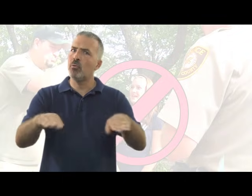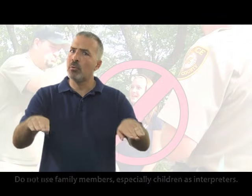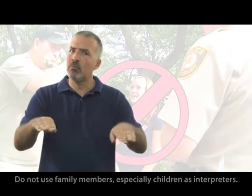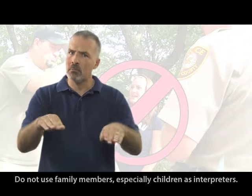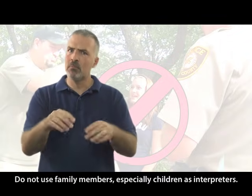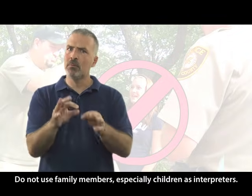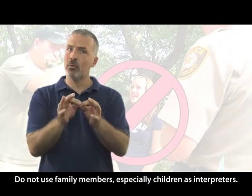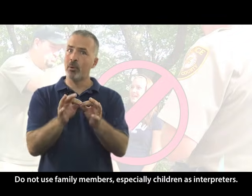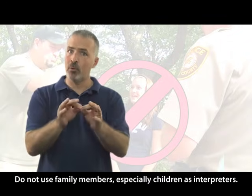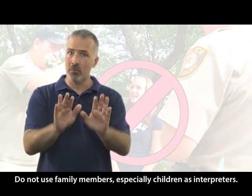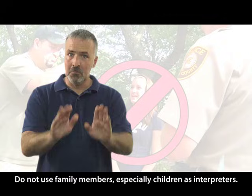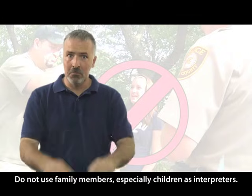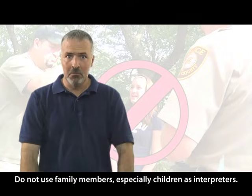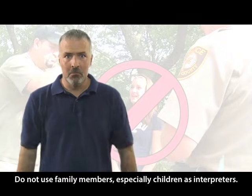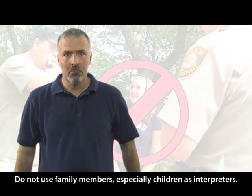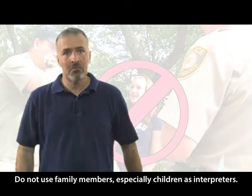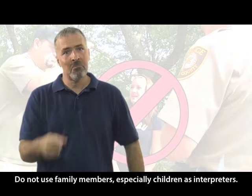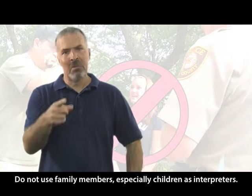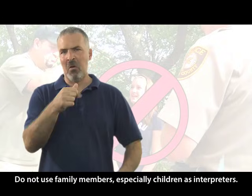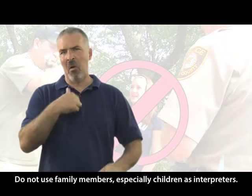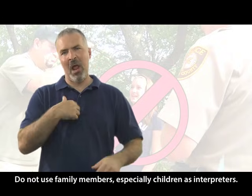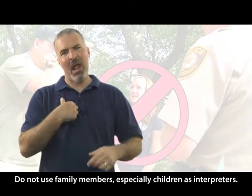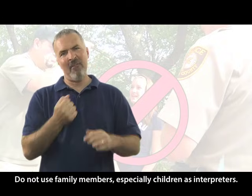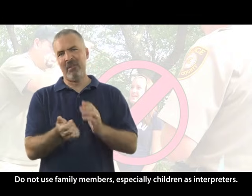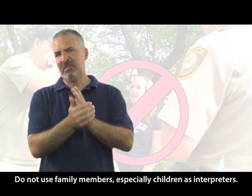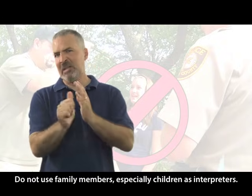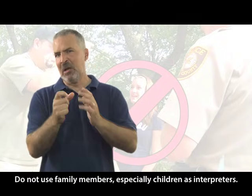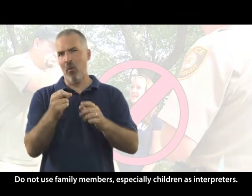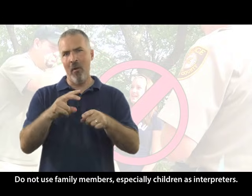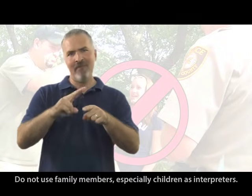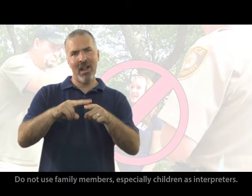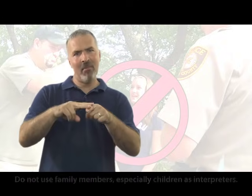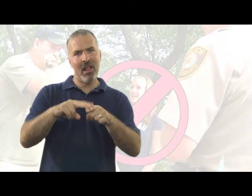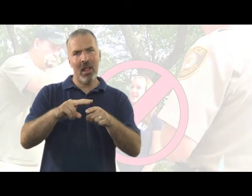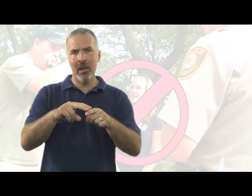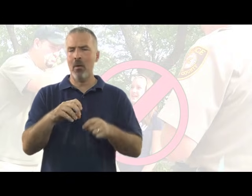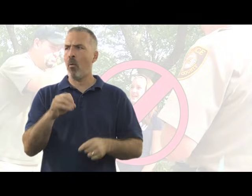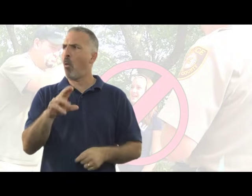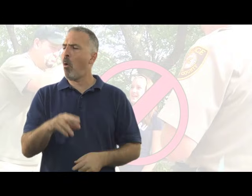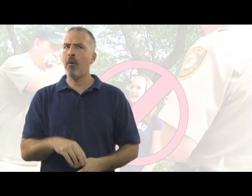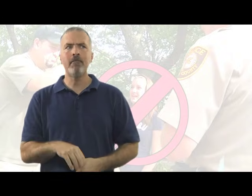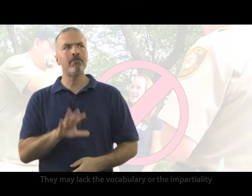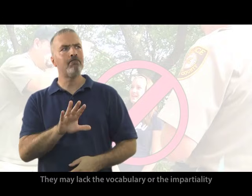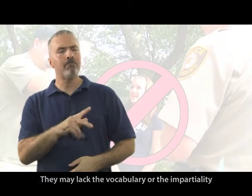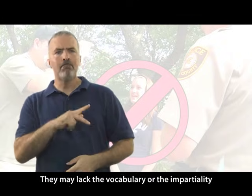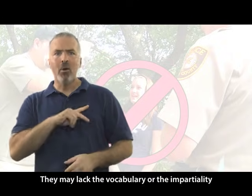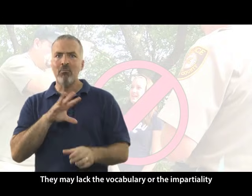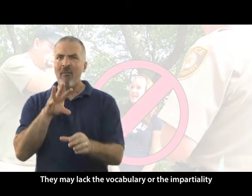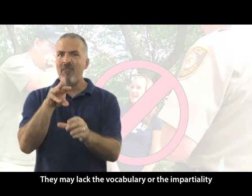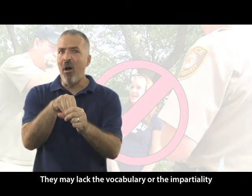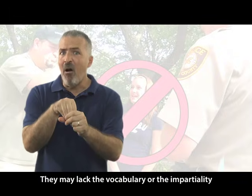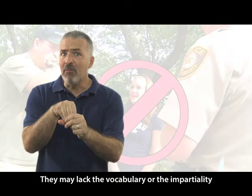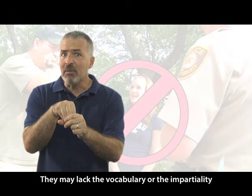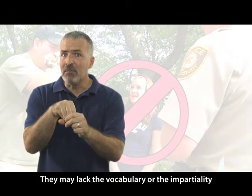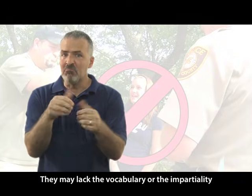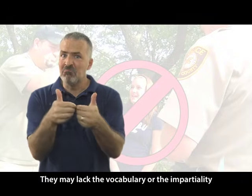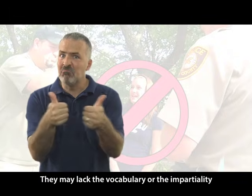Do not use family members, especially children, as interpreters. They may lack the vocabulary or